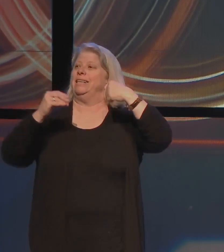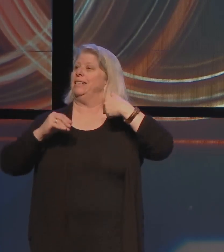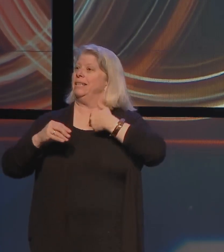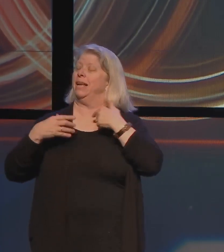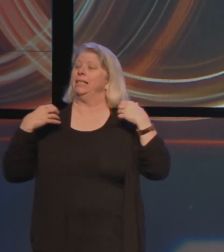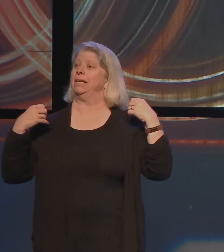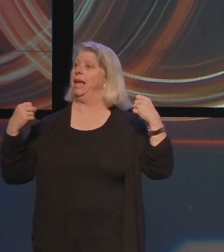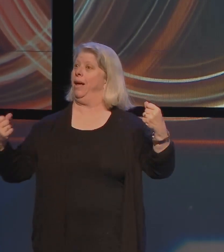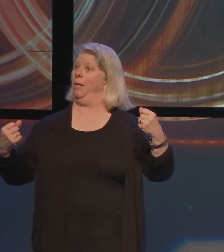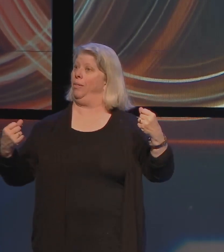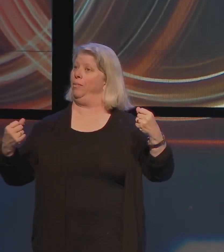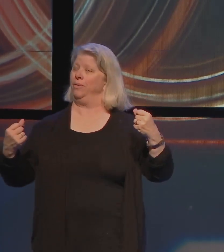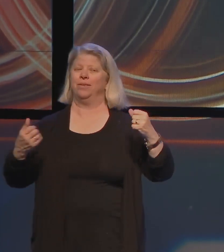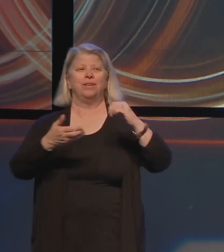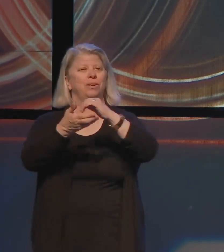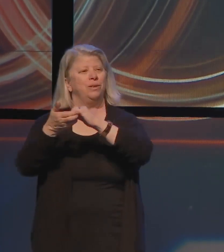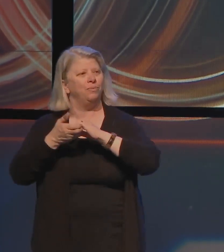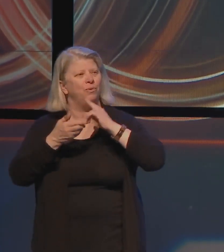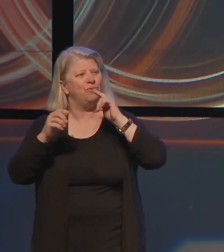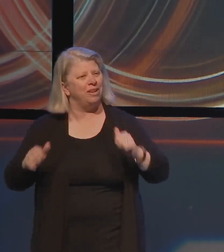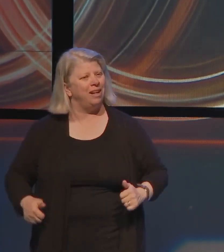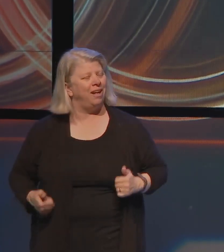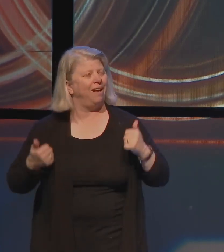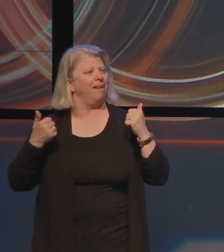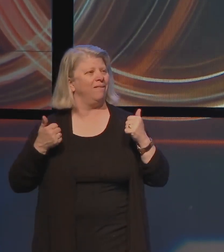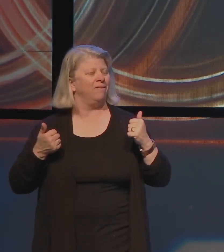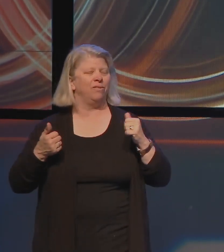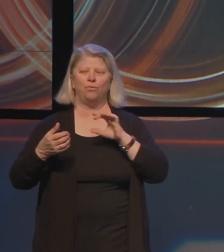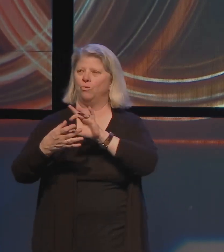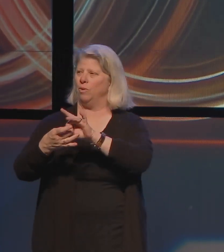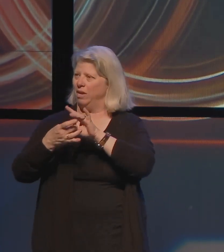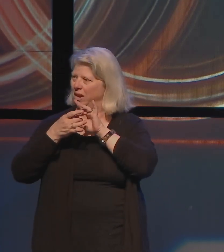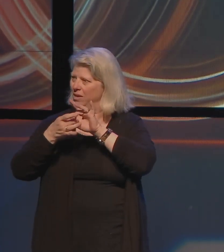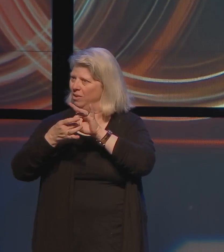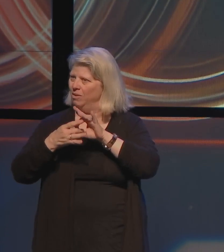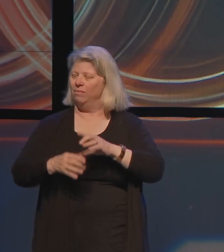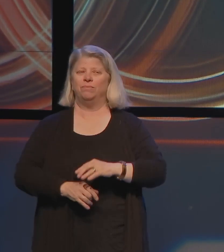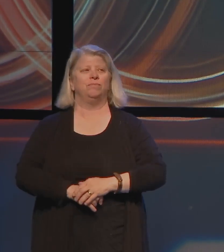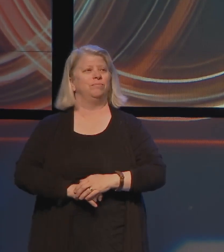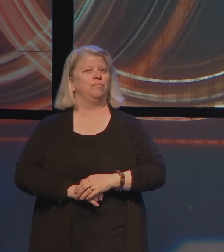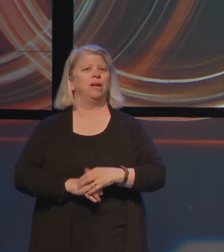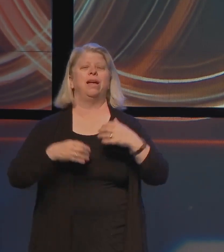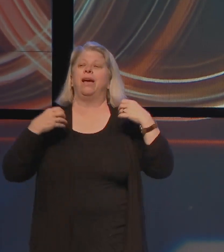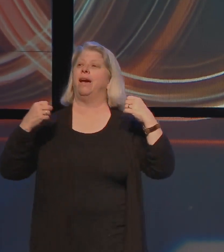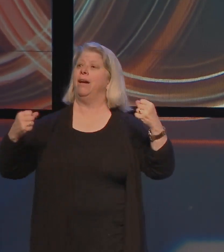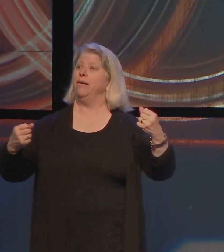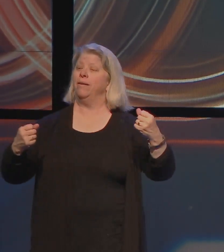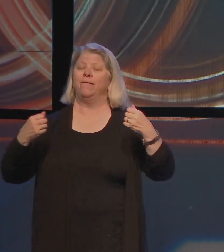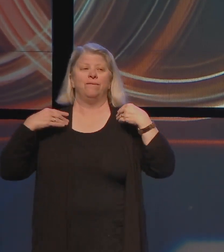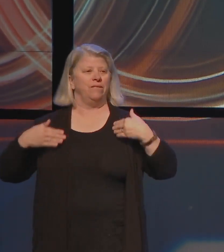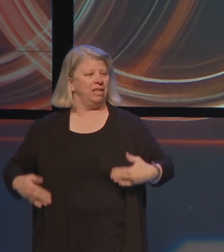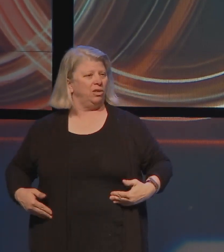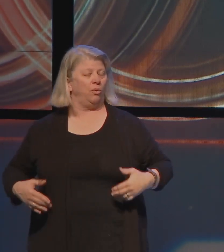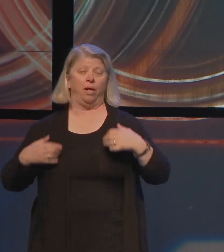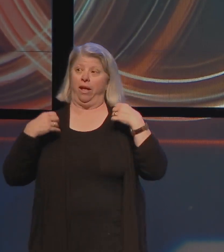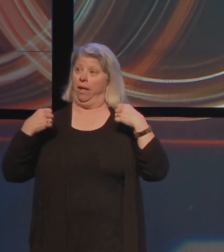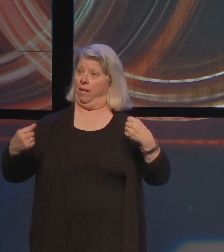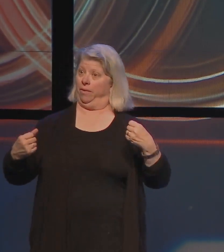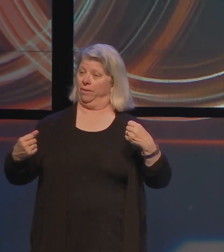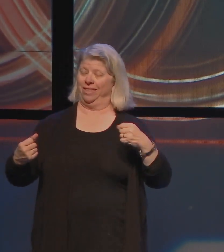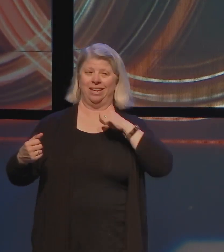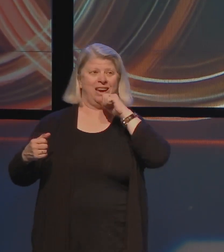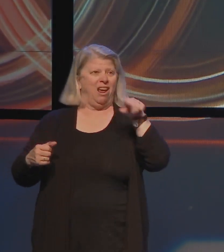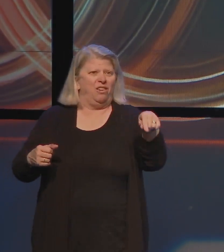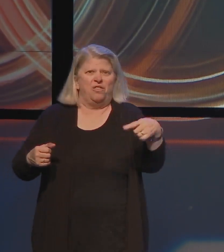that health is a communal reality. It is relational, right? That health, physical health even, is